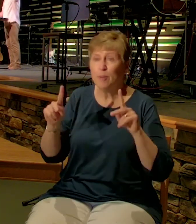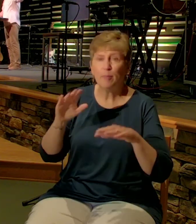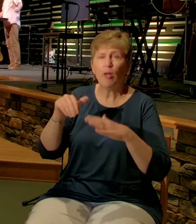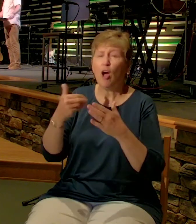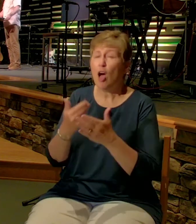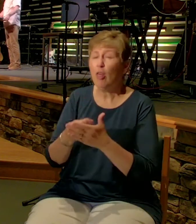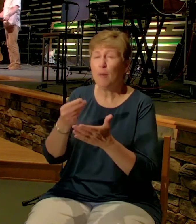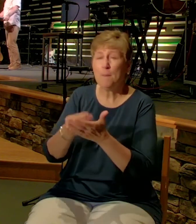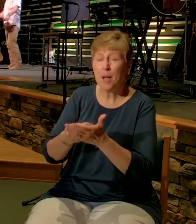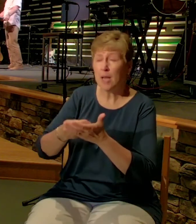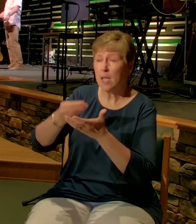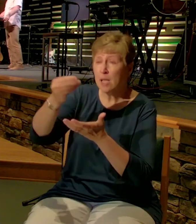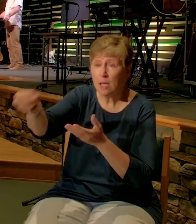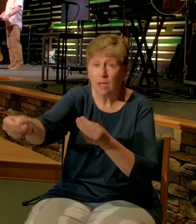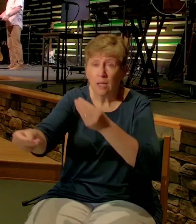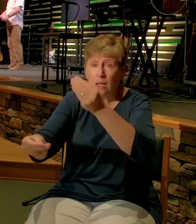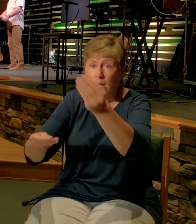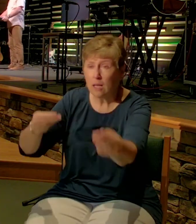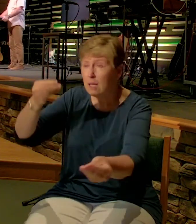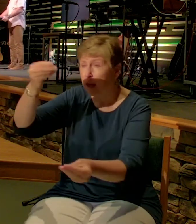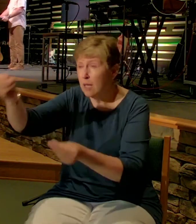in the world